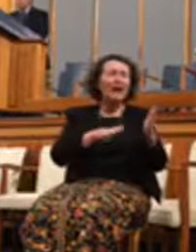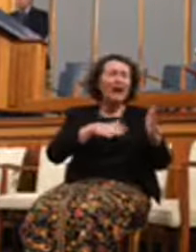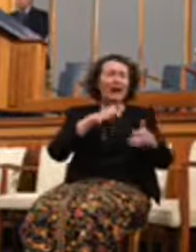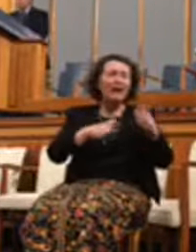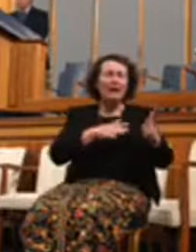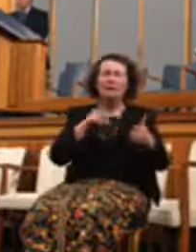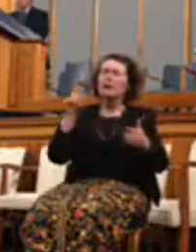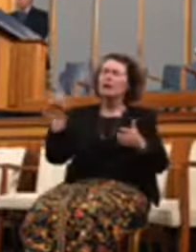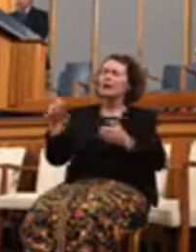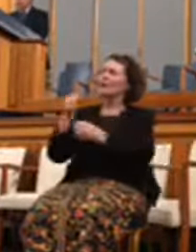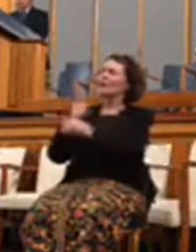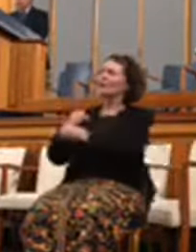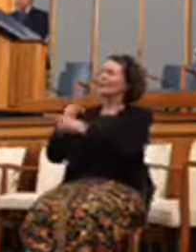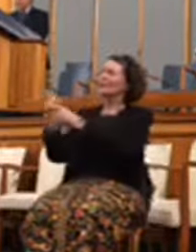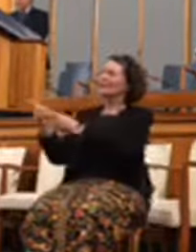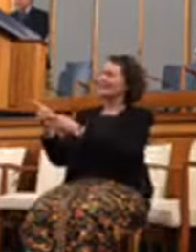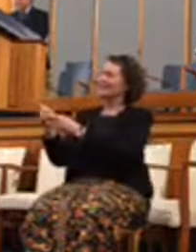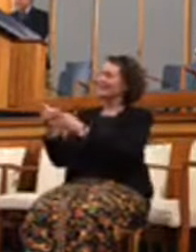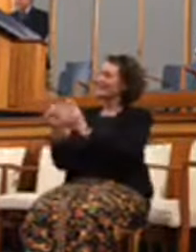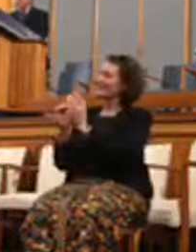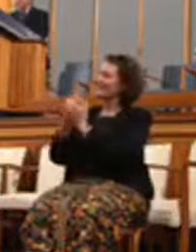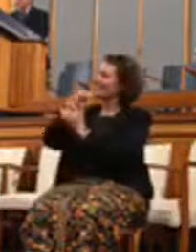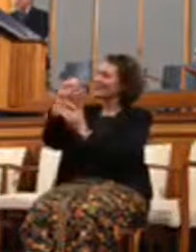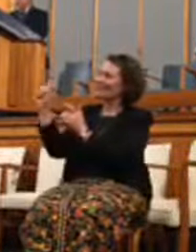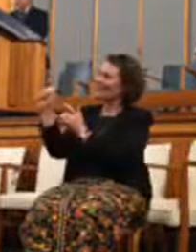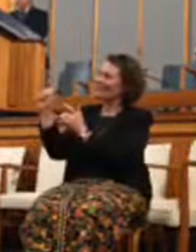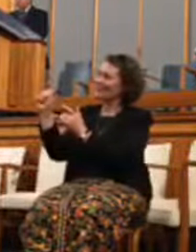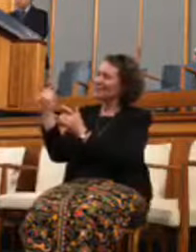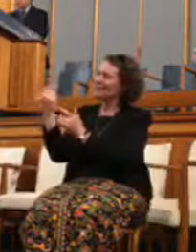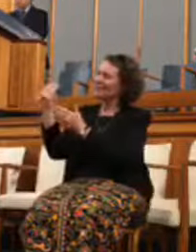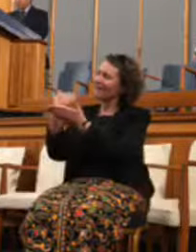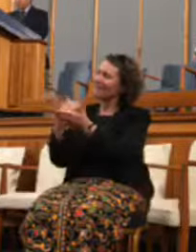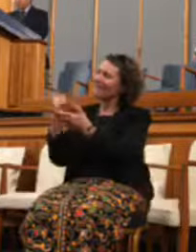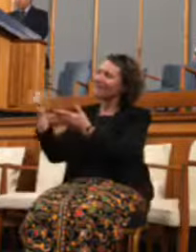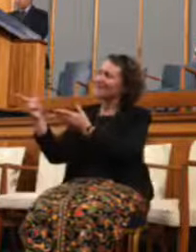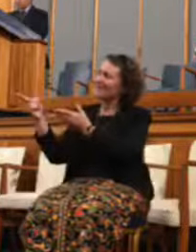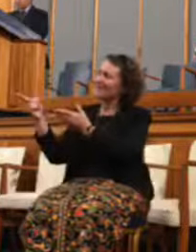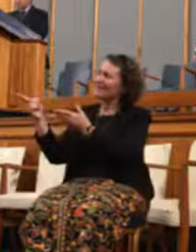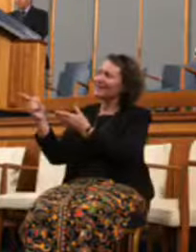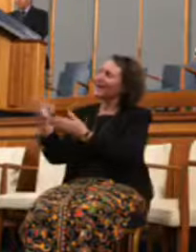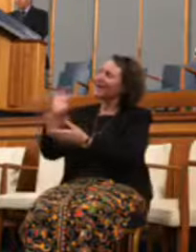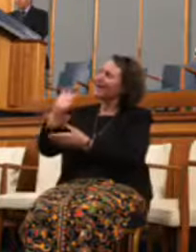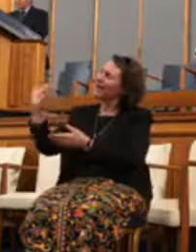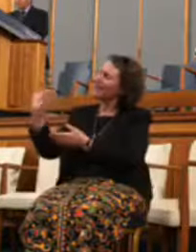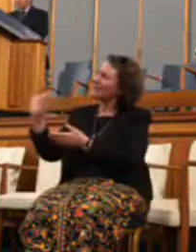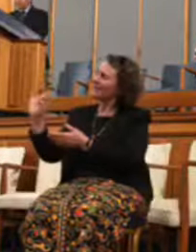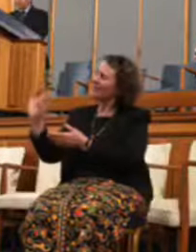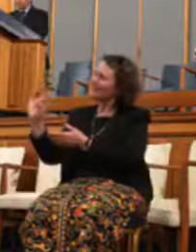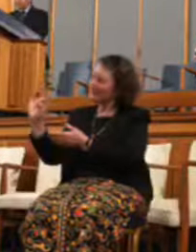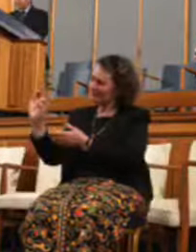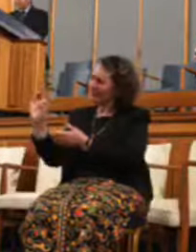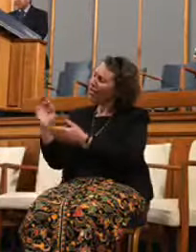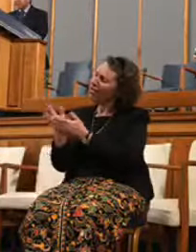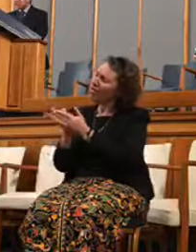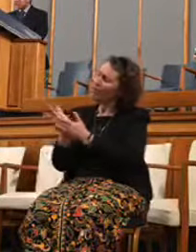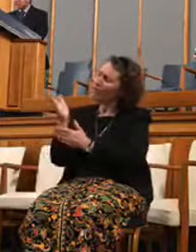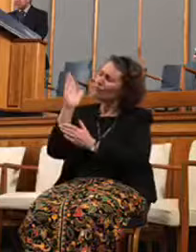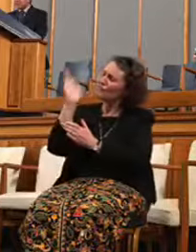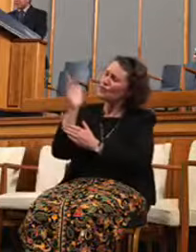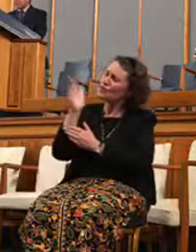being preached from thy word, we pray that the gracious Holy Spirit will take our feeble